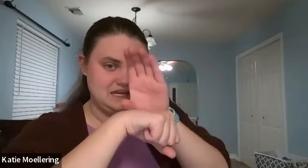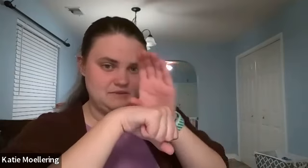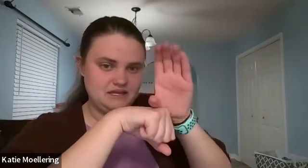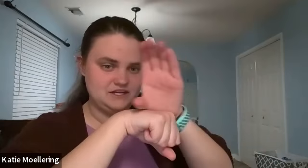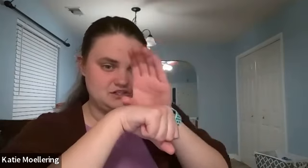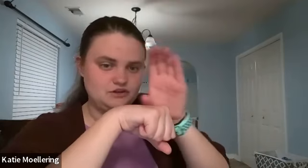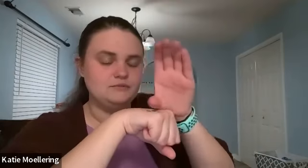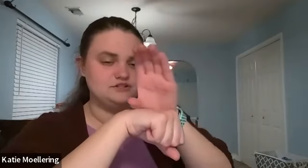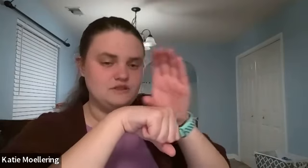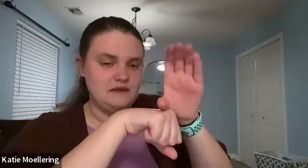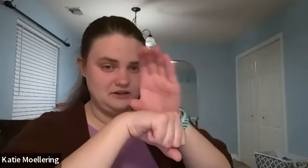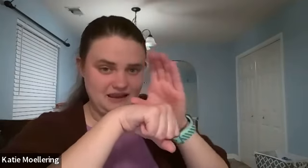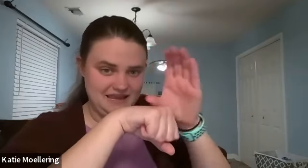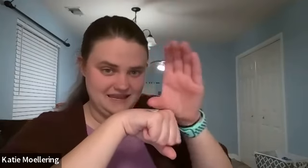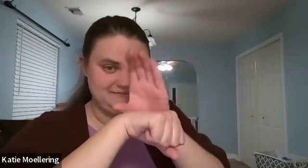you make it in a circle motion on the back of your hand.